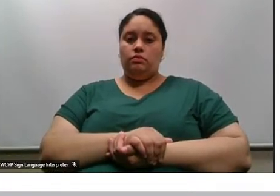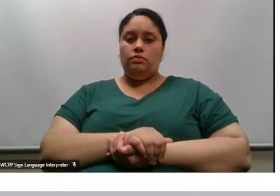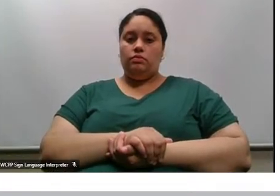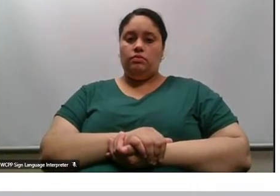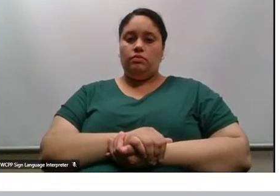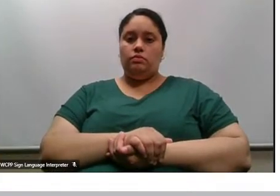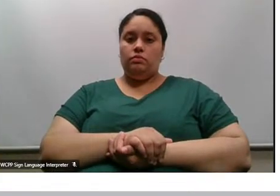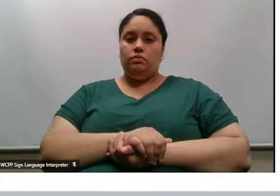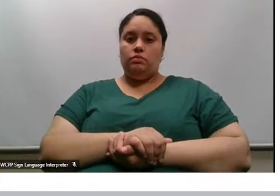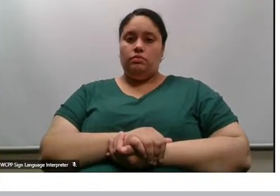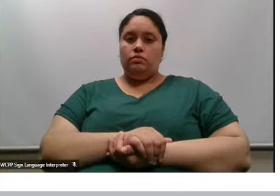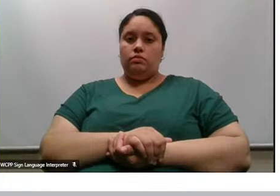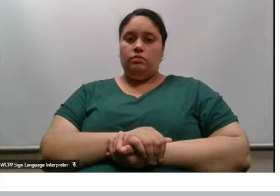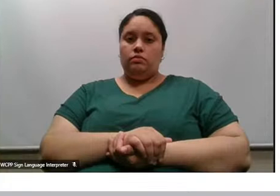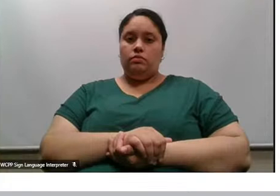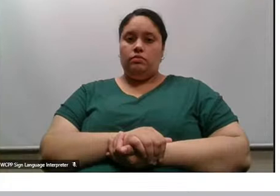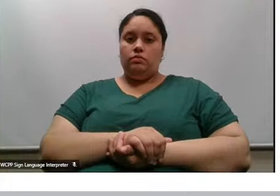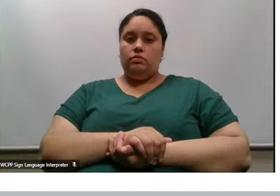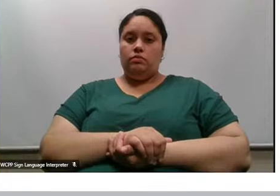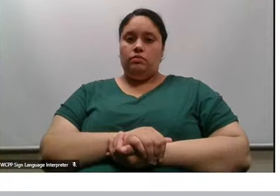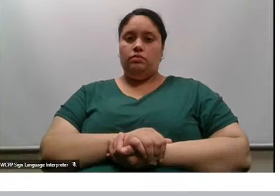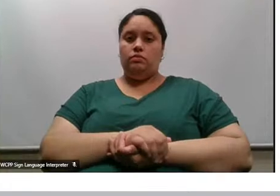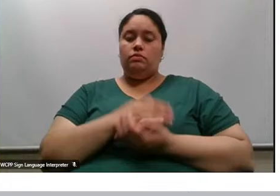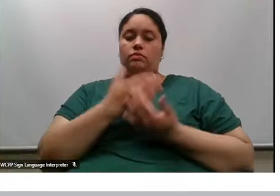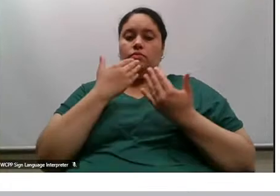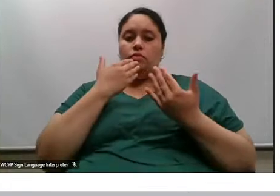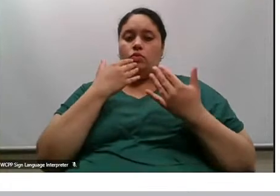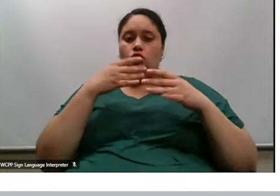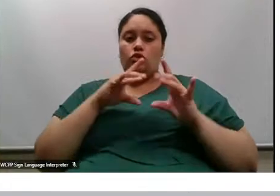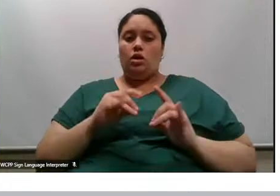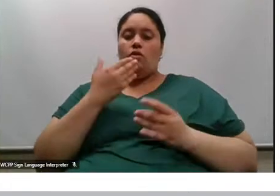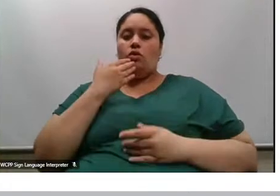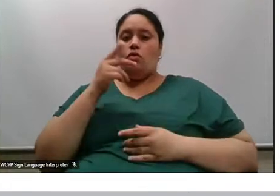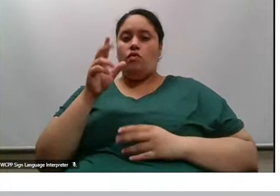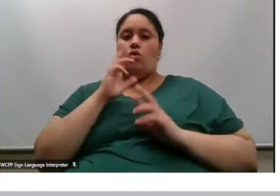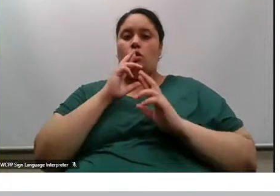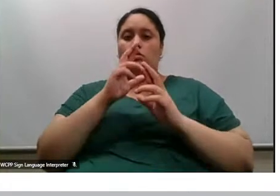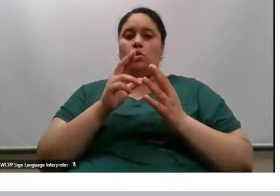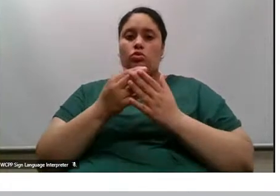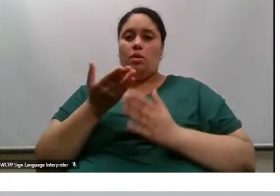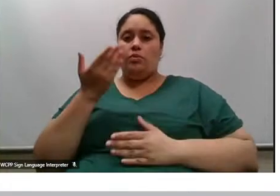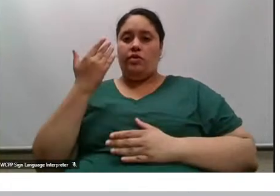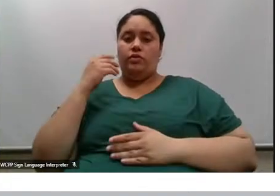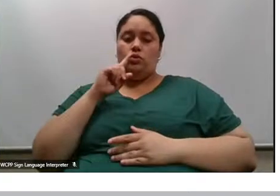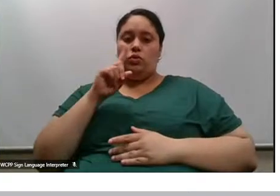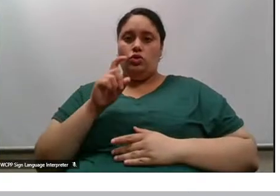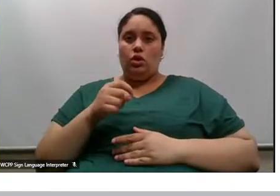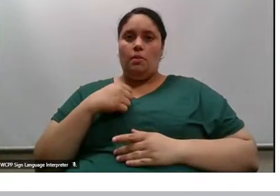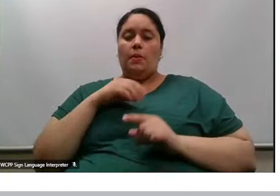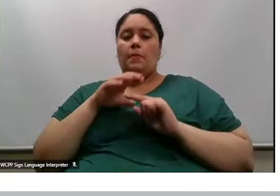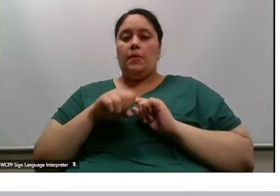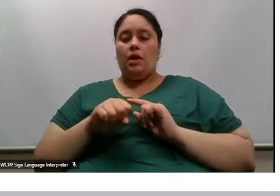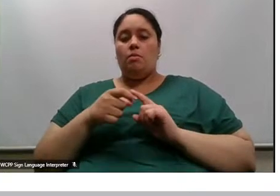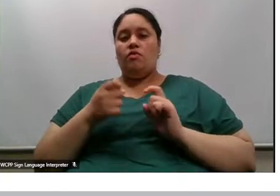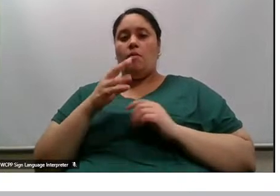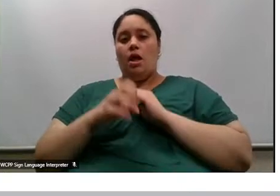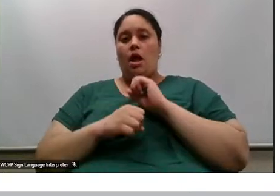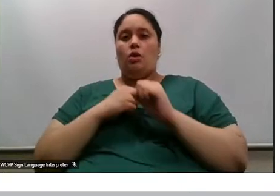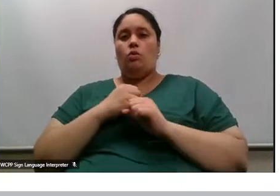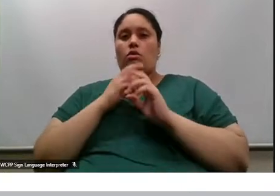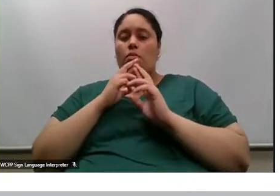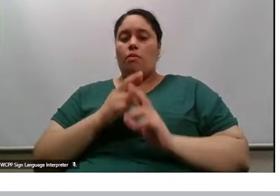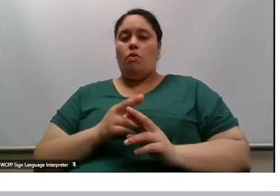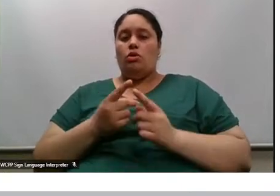Yes, thank you, Chair. Thank you for the responses to my earlier questions. Chair, I do pick up from the annual report of